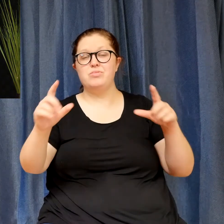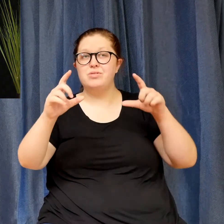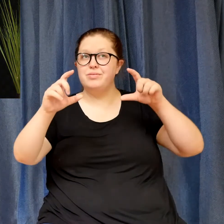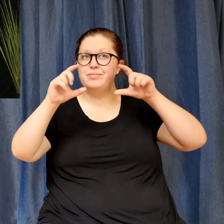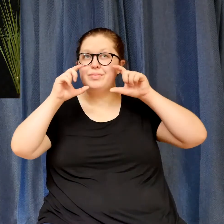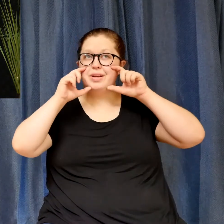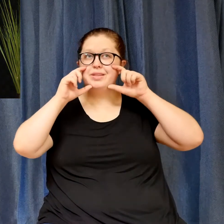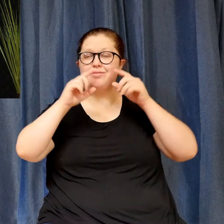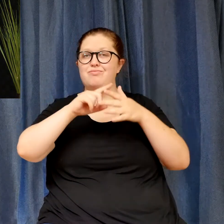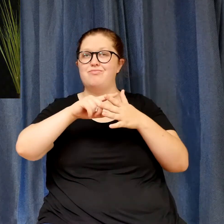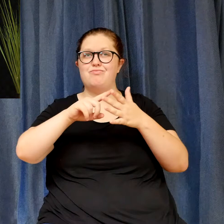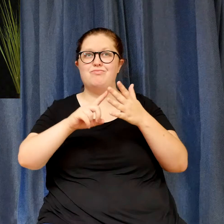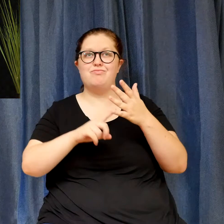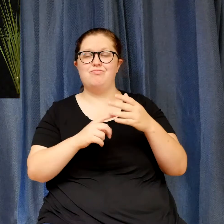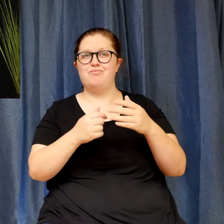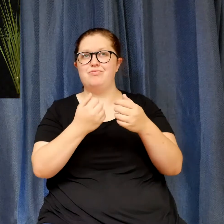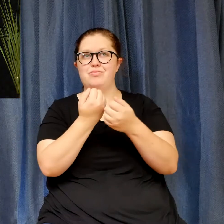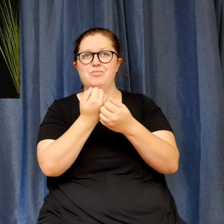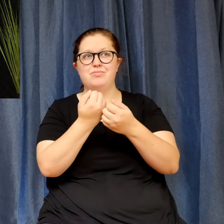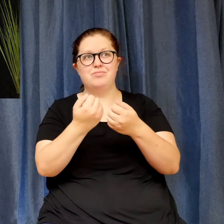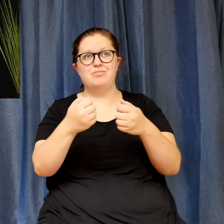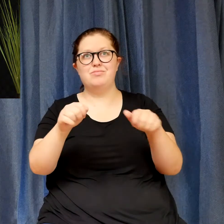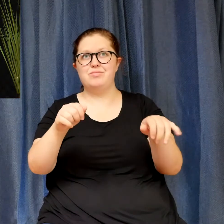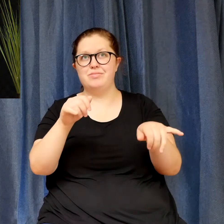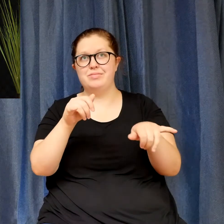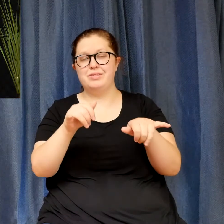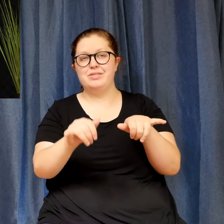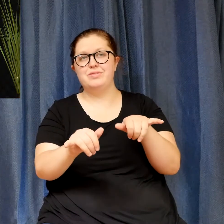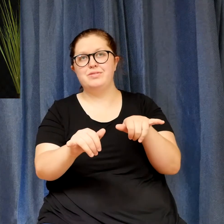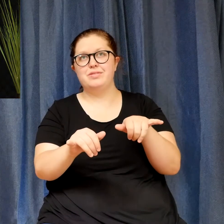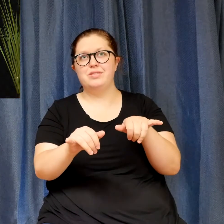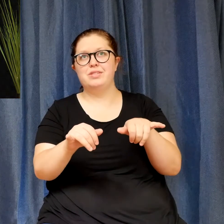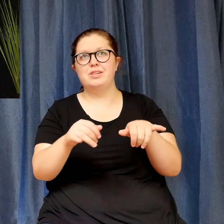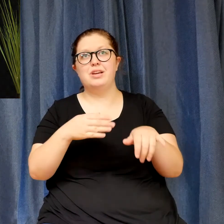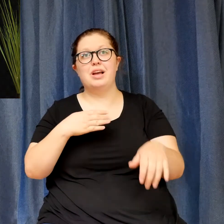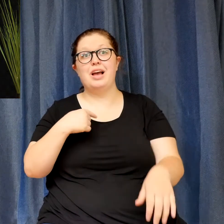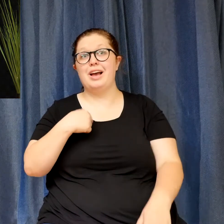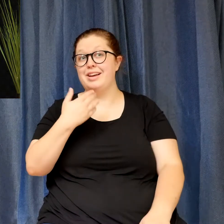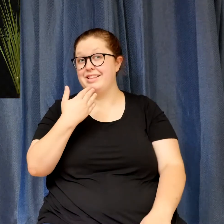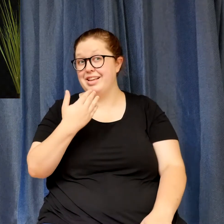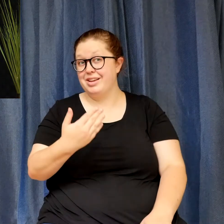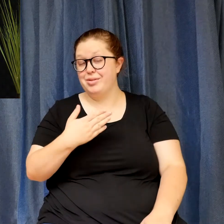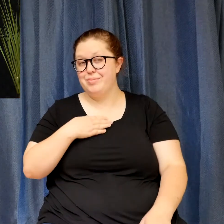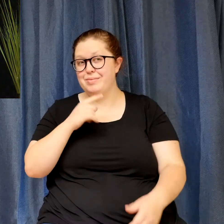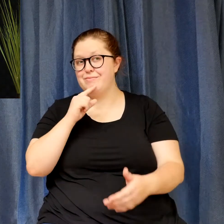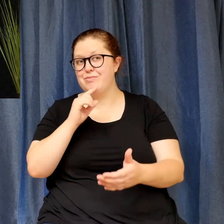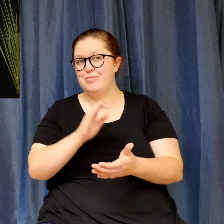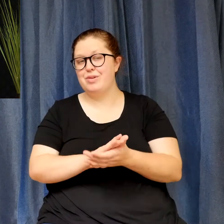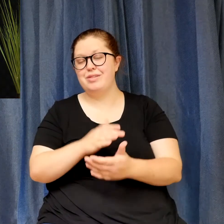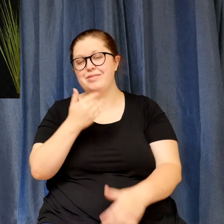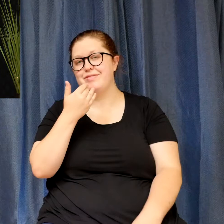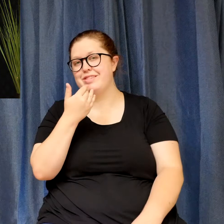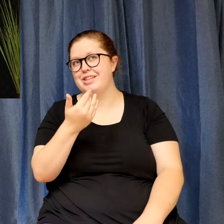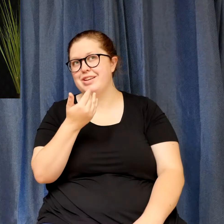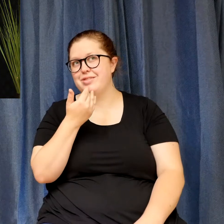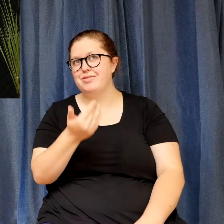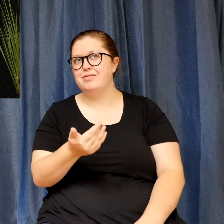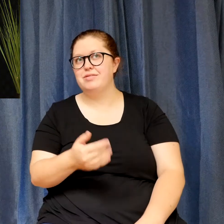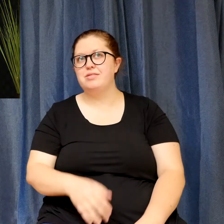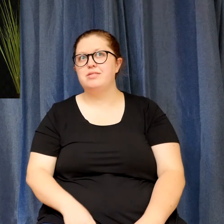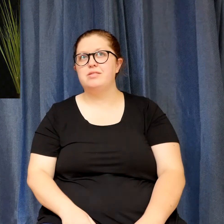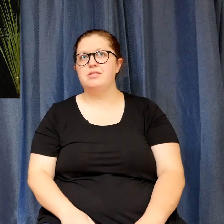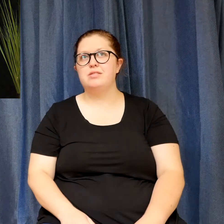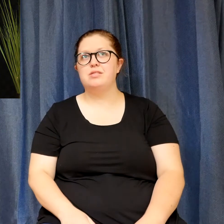masks, we're doing all these things to stay safe. And trust me, I thank you and my wife thanks you, so